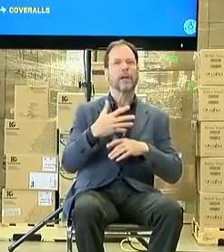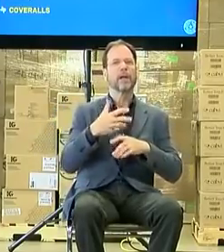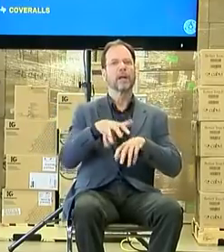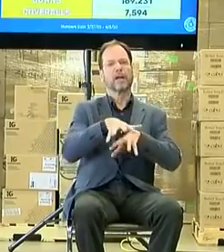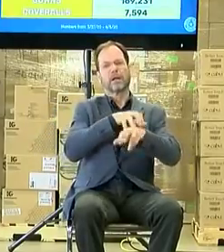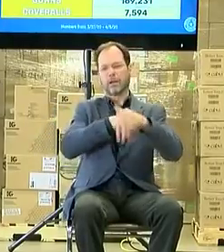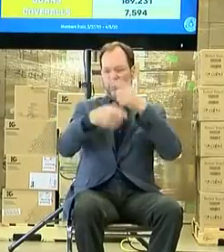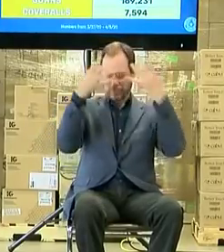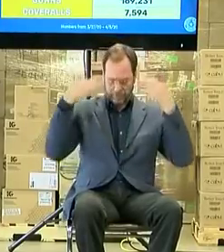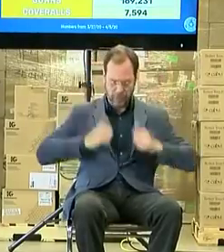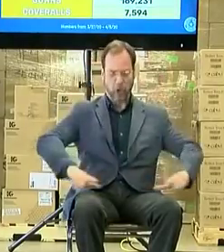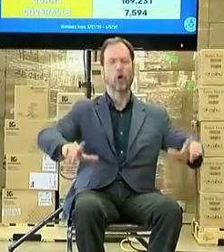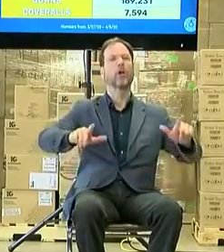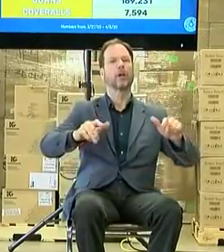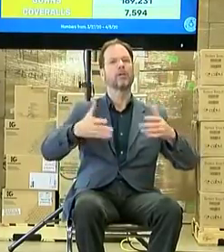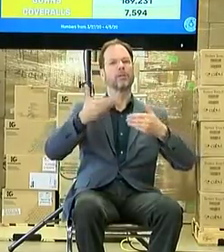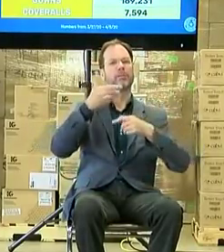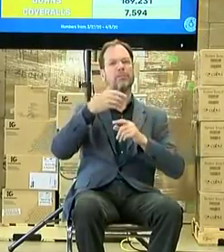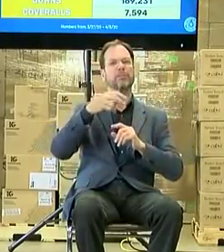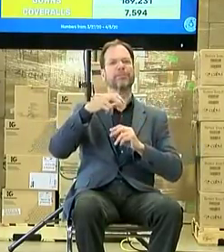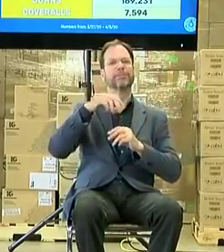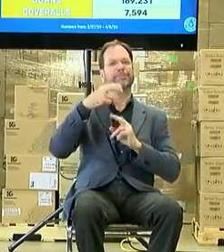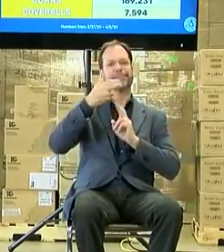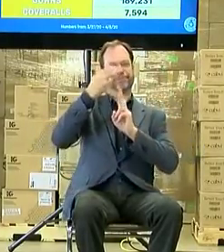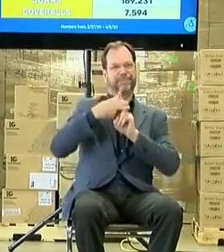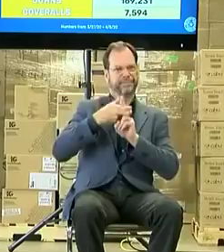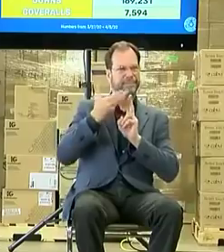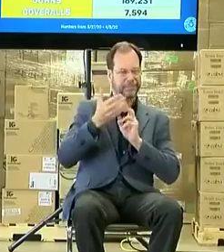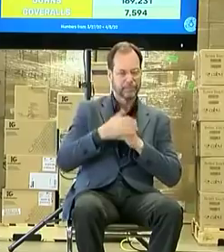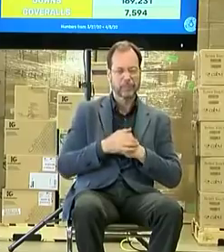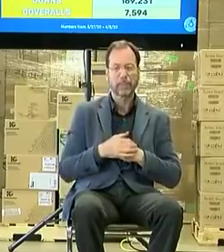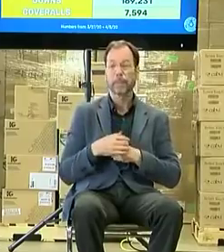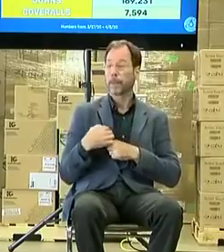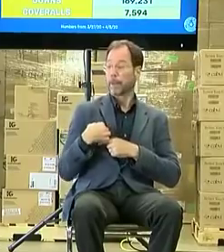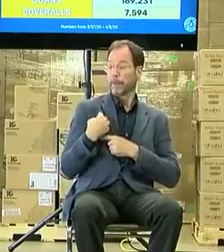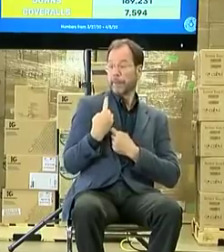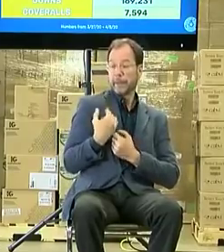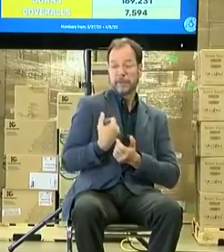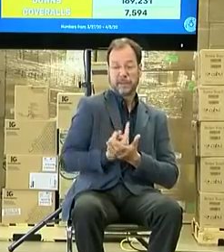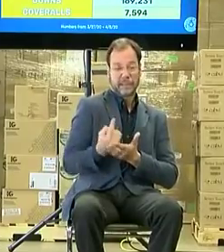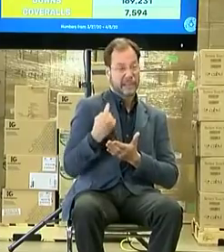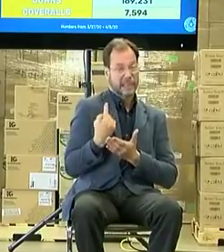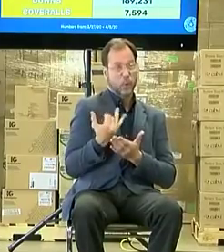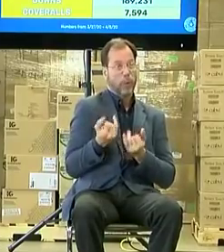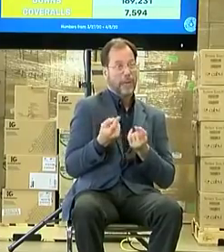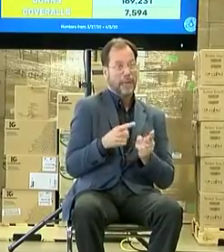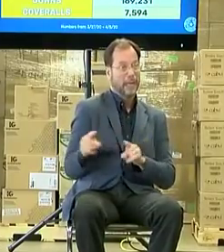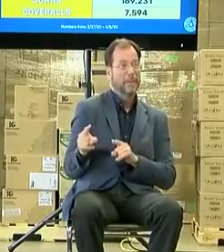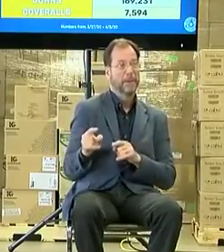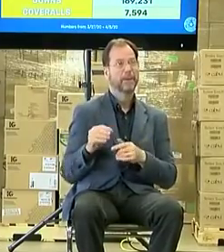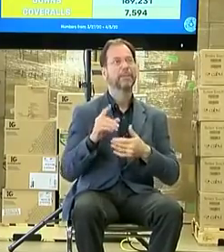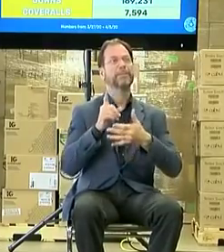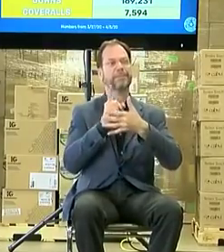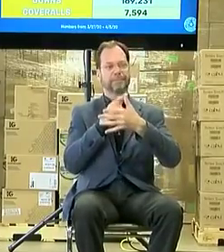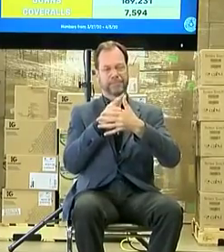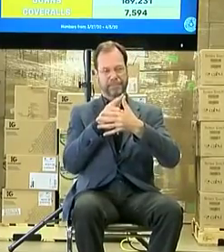coveralls. Let me tell you what we did this past week. So this past week,